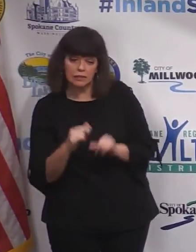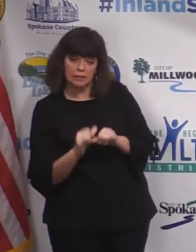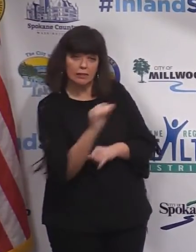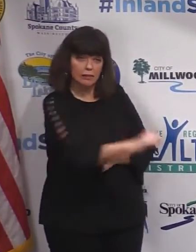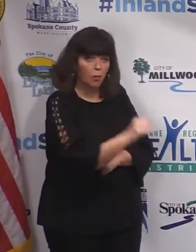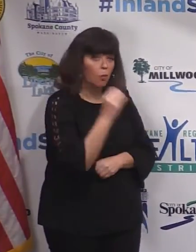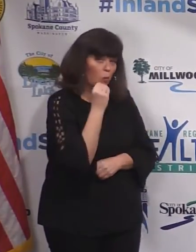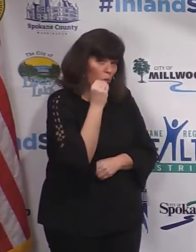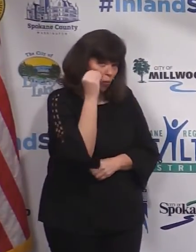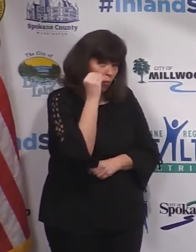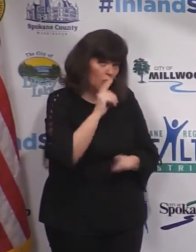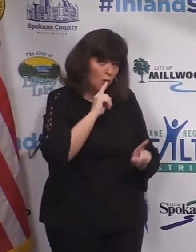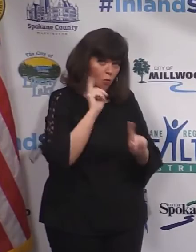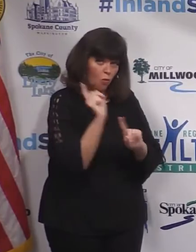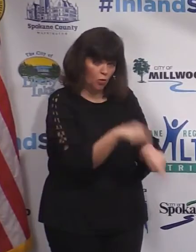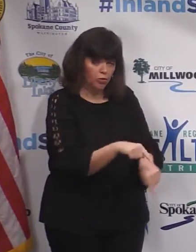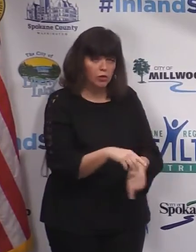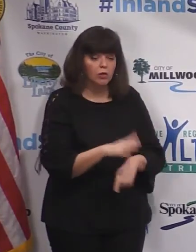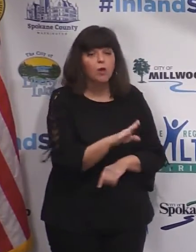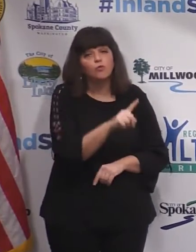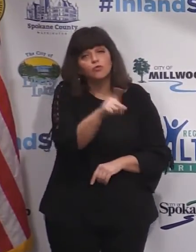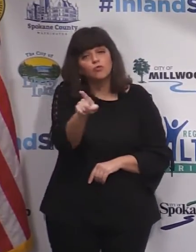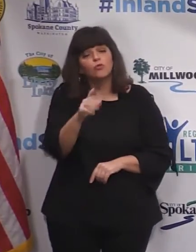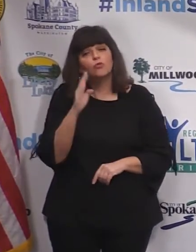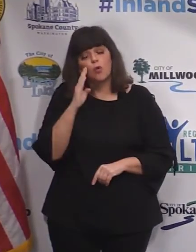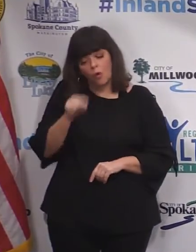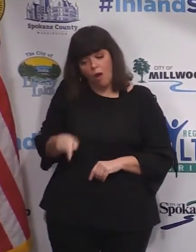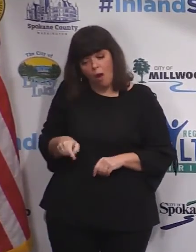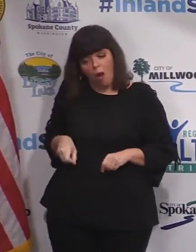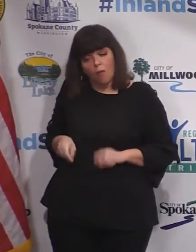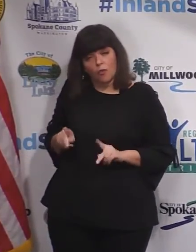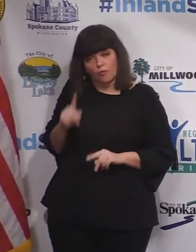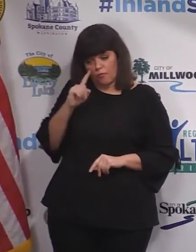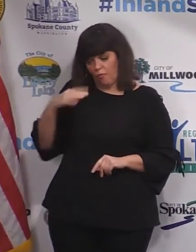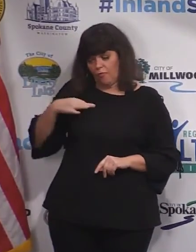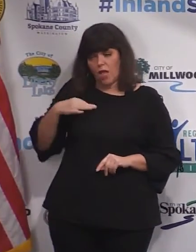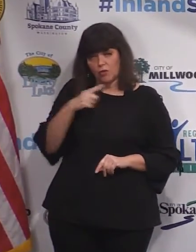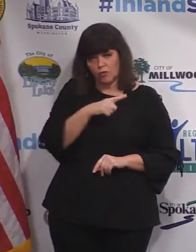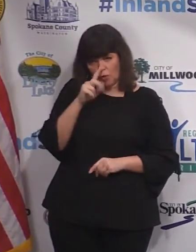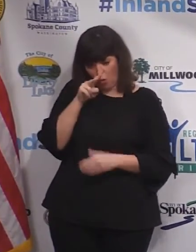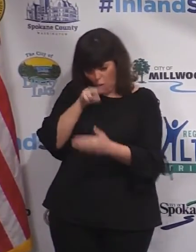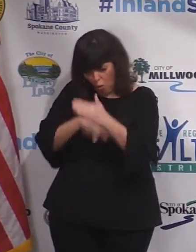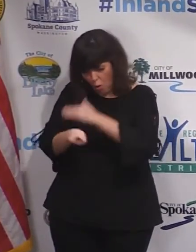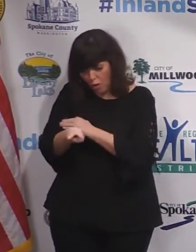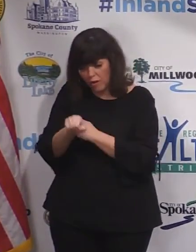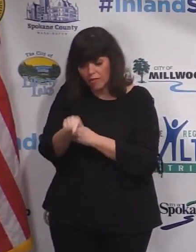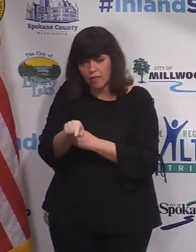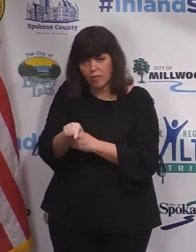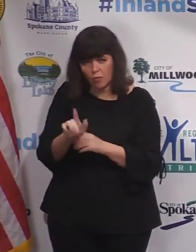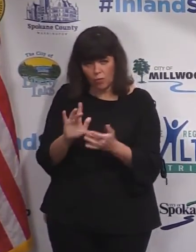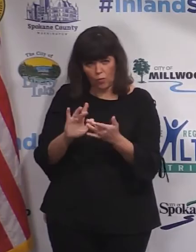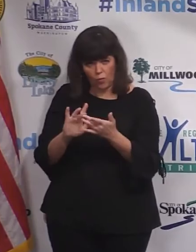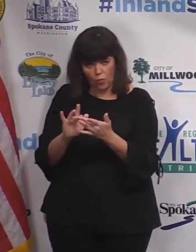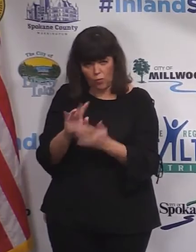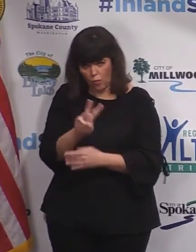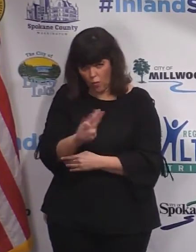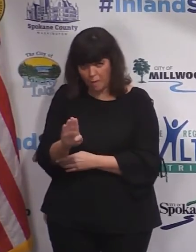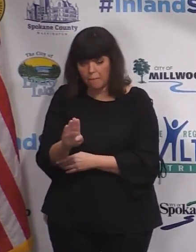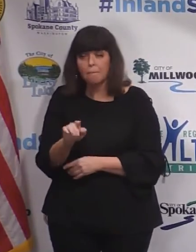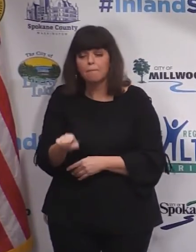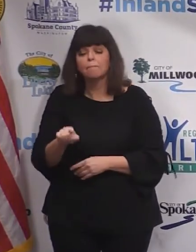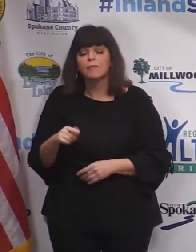increase in the months ahead, so check that opportunity often. There's also plenty of opportunities to volunteer through other